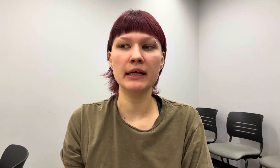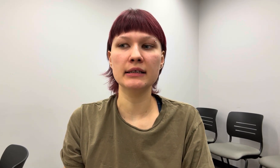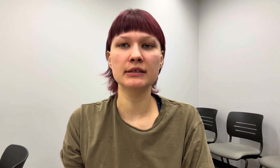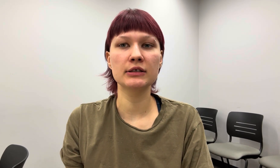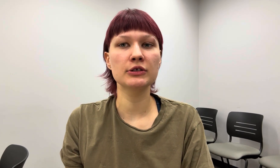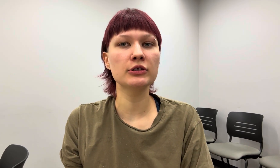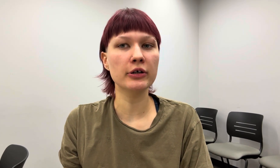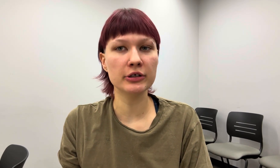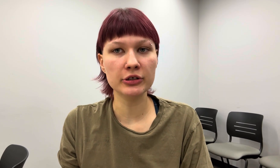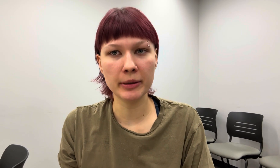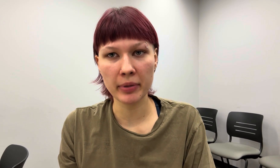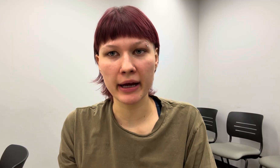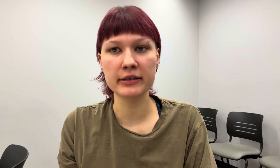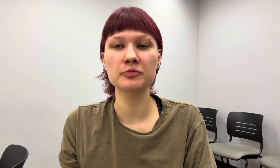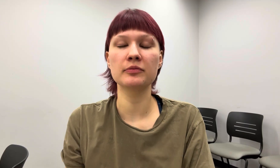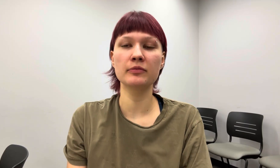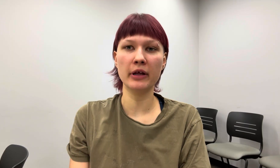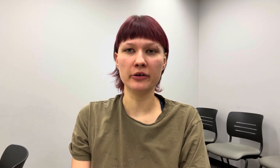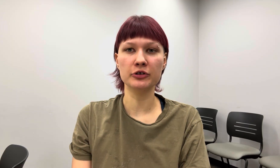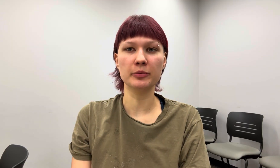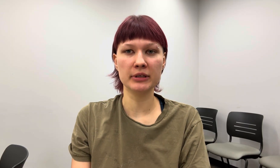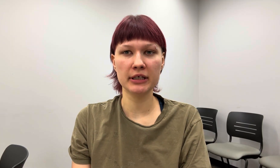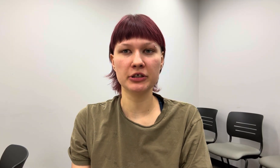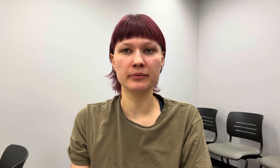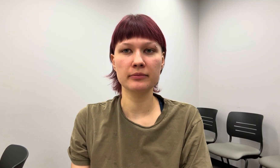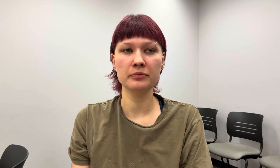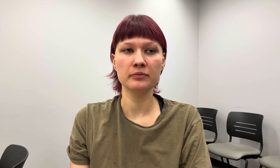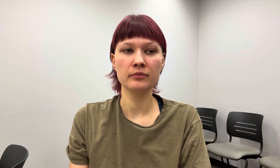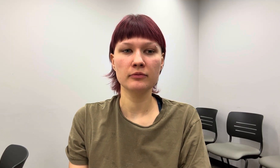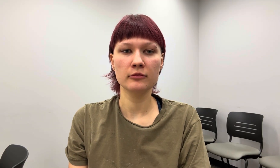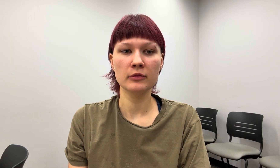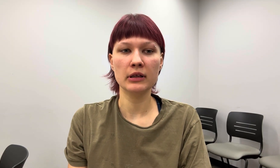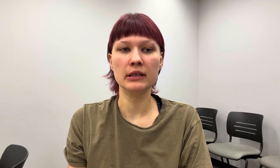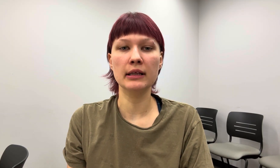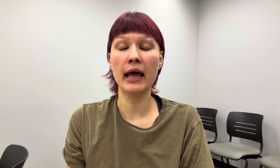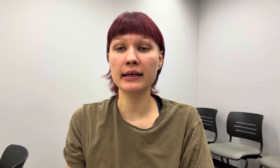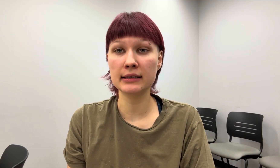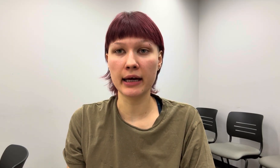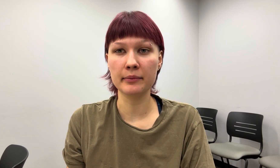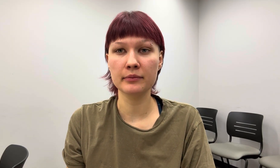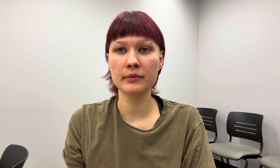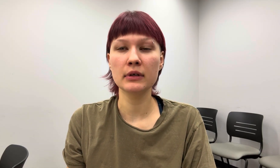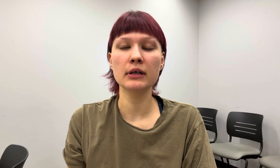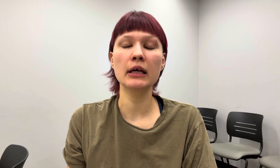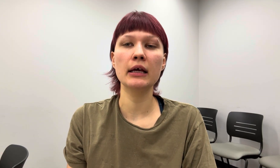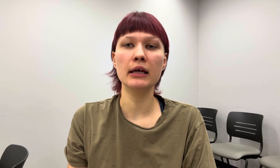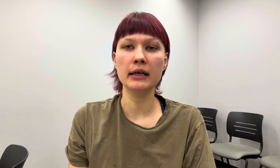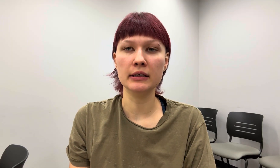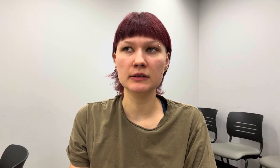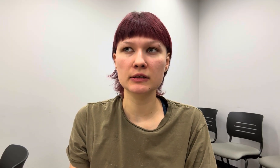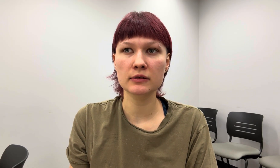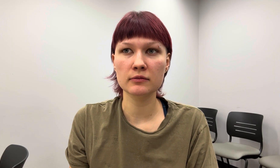is starting to impact their interpretation. The lag time is